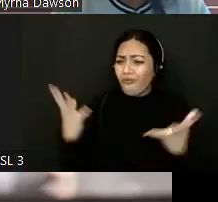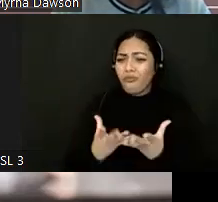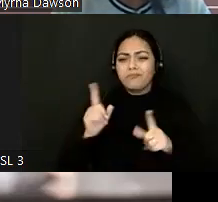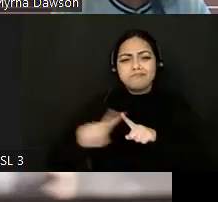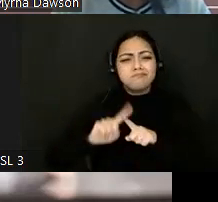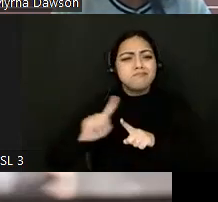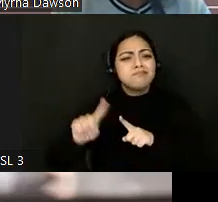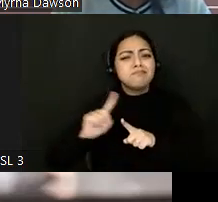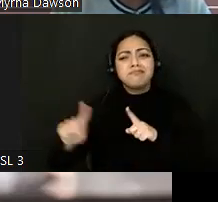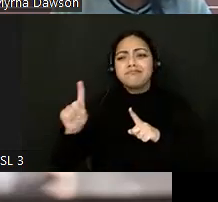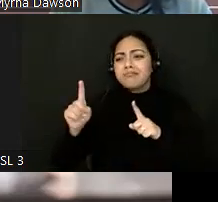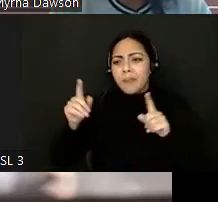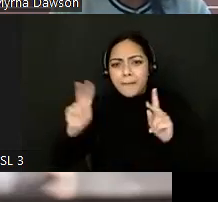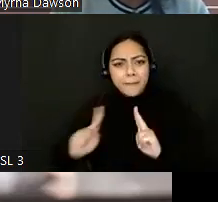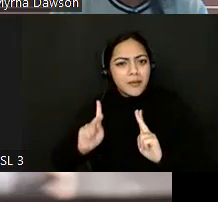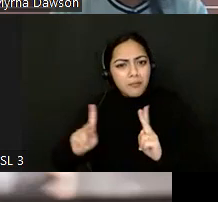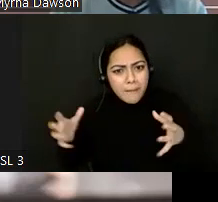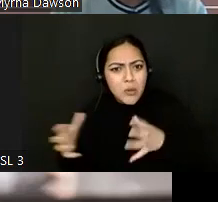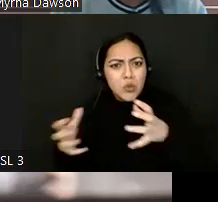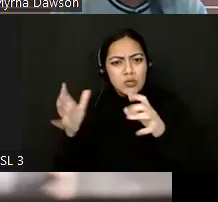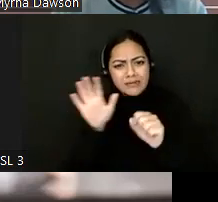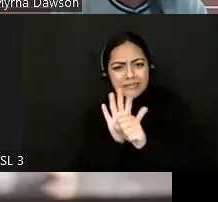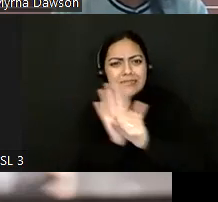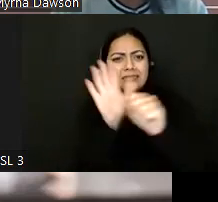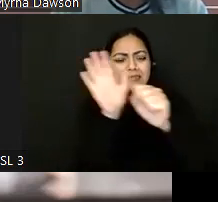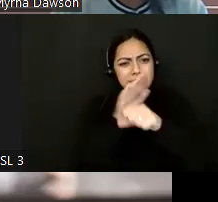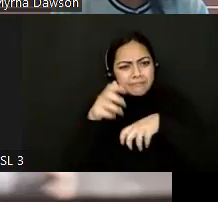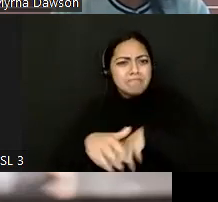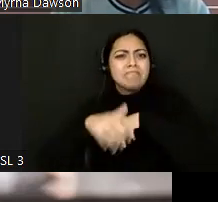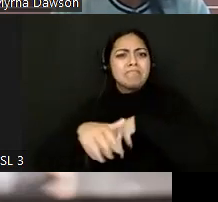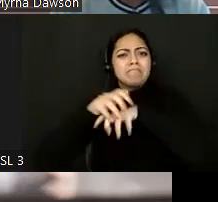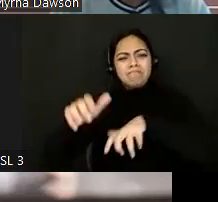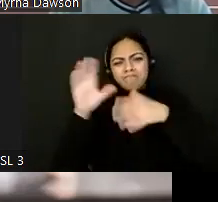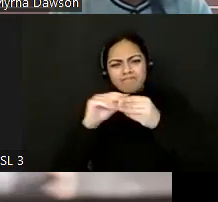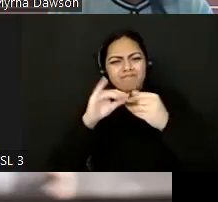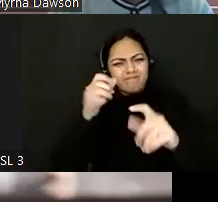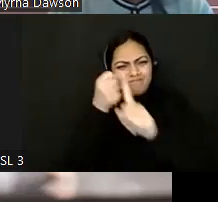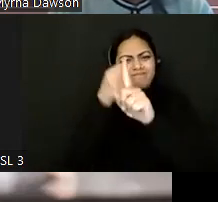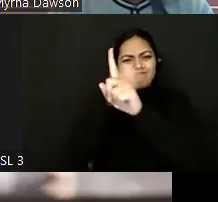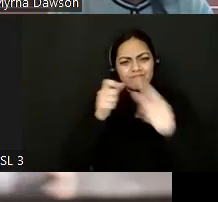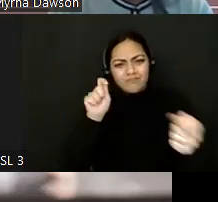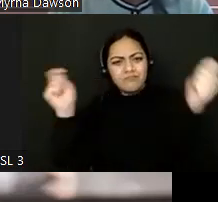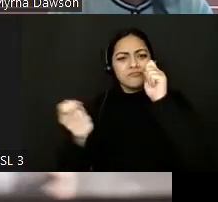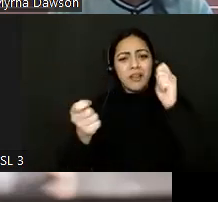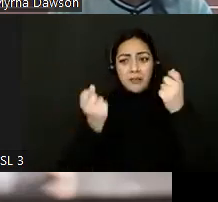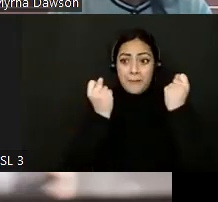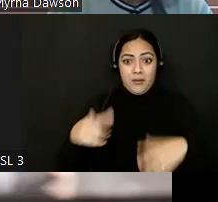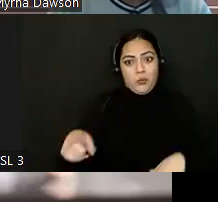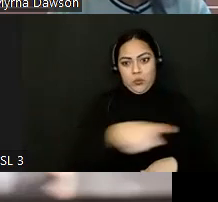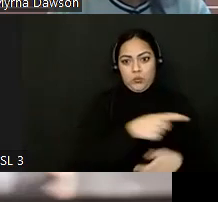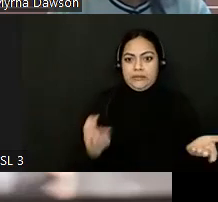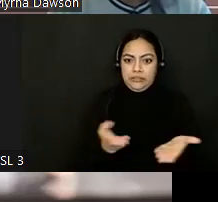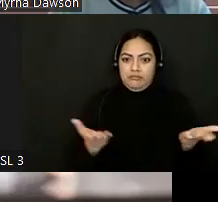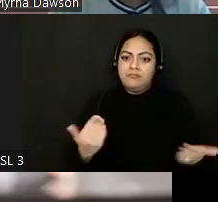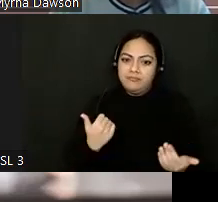including in Canada, many of whom may be here today, and I salute you. In Canada, the heyday